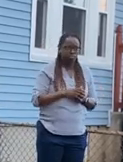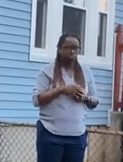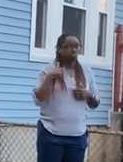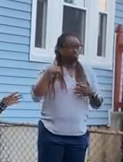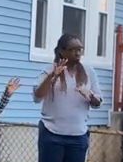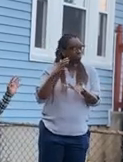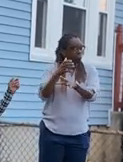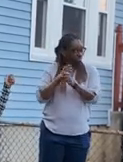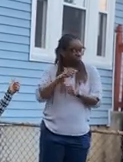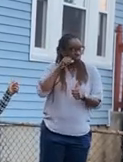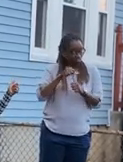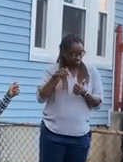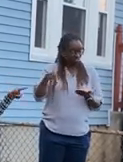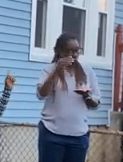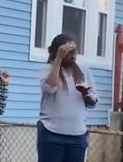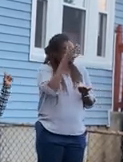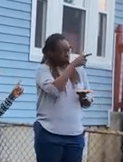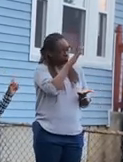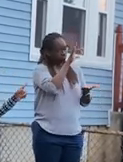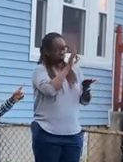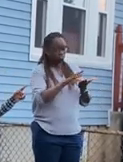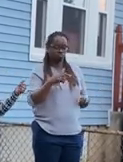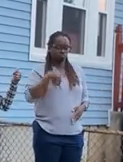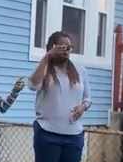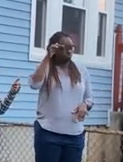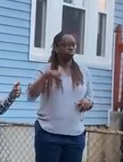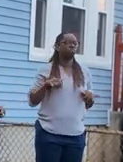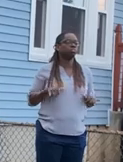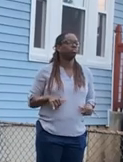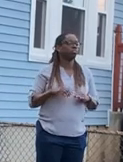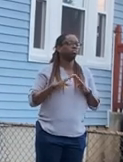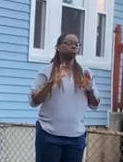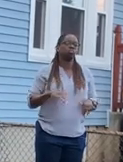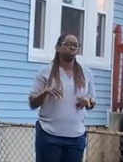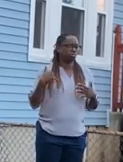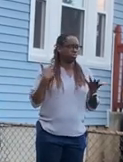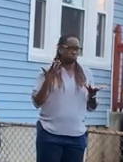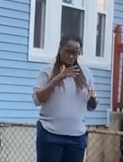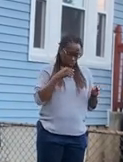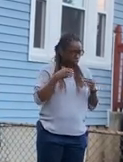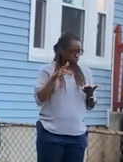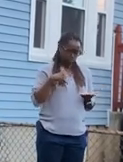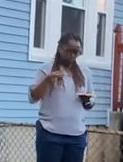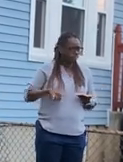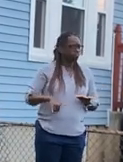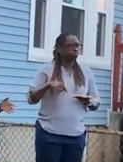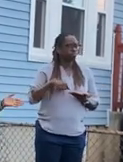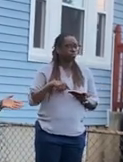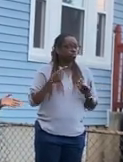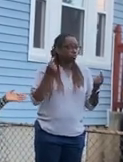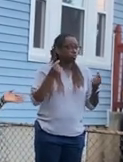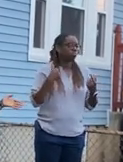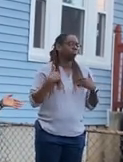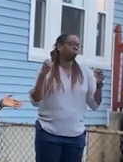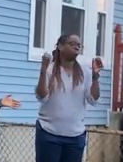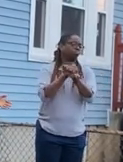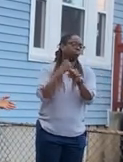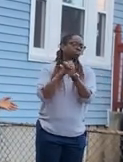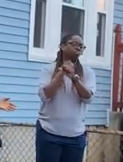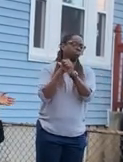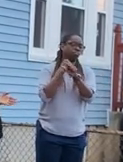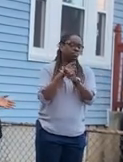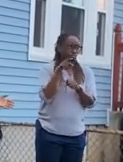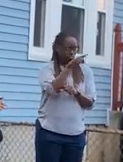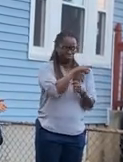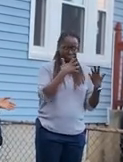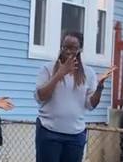So it's called Don't Move, Fight, okay? So we didn't, we went to many rallies. We